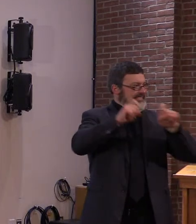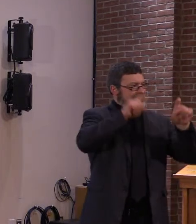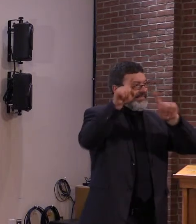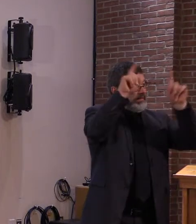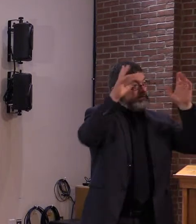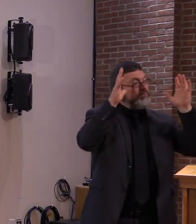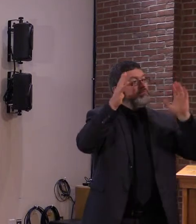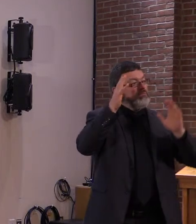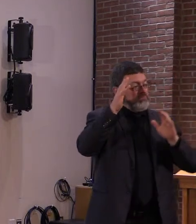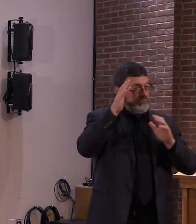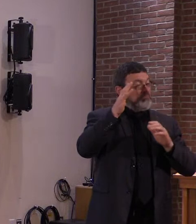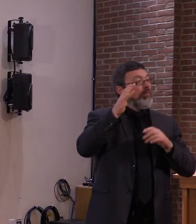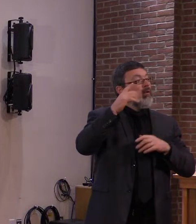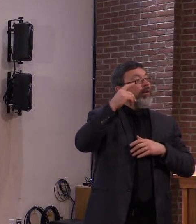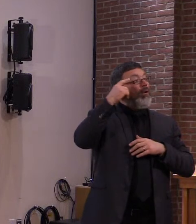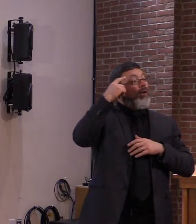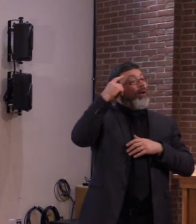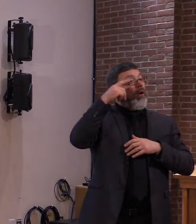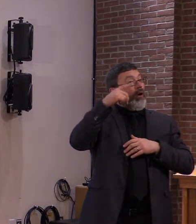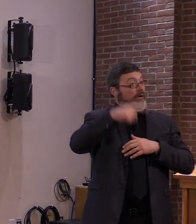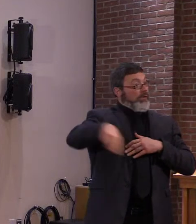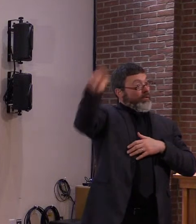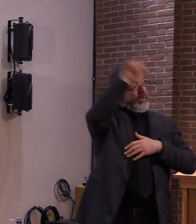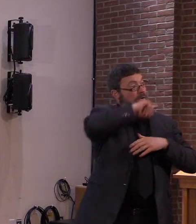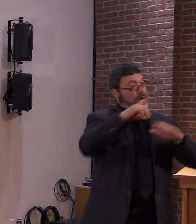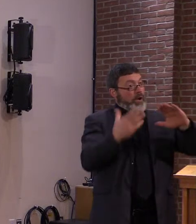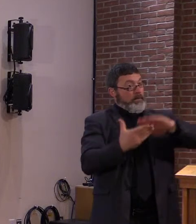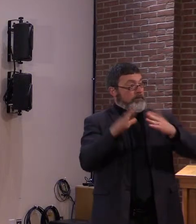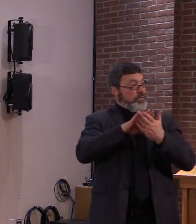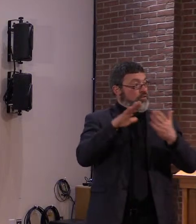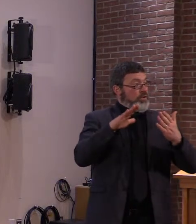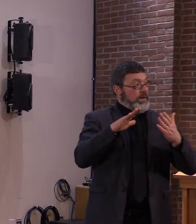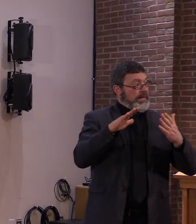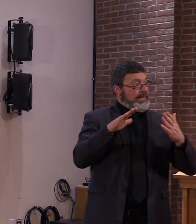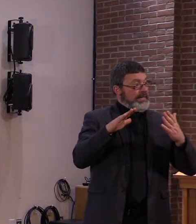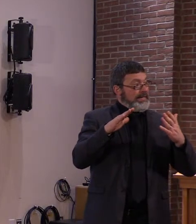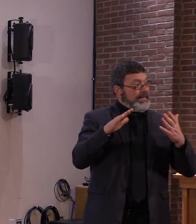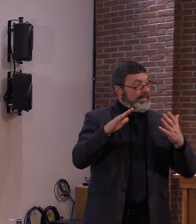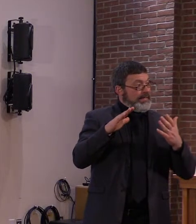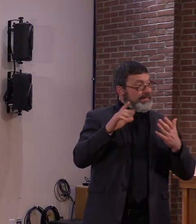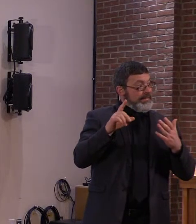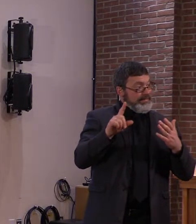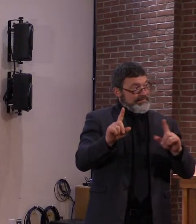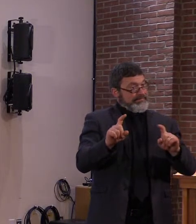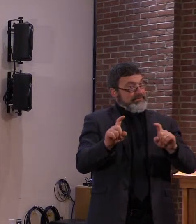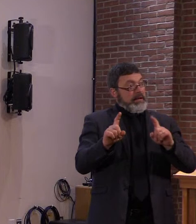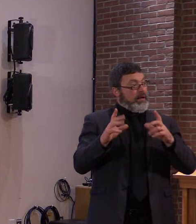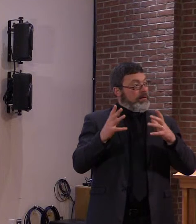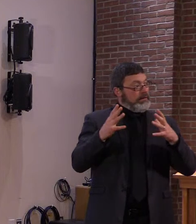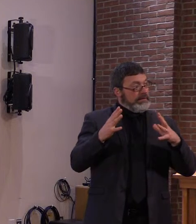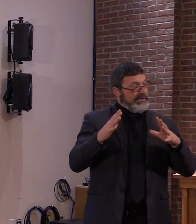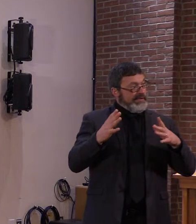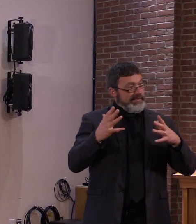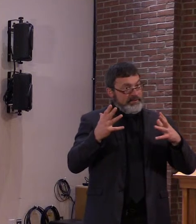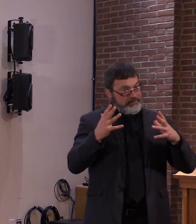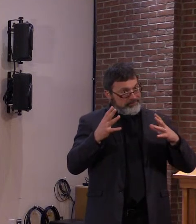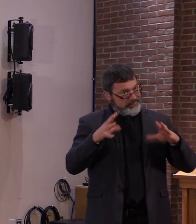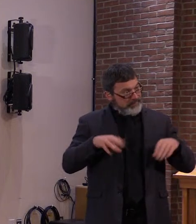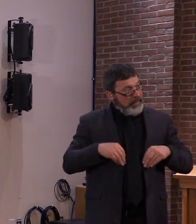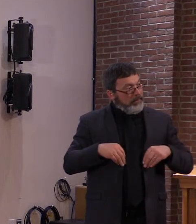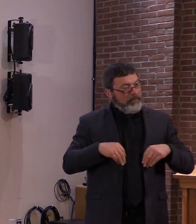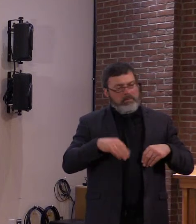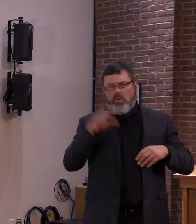opening remarks. Somebody who worked while asymptomatic, only to become symptomatic and find out that they were